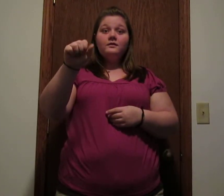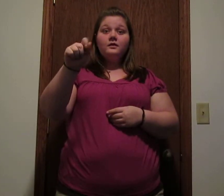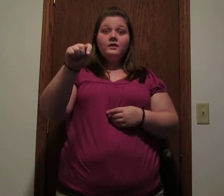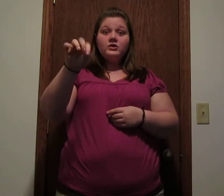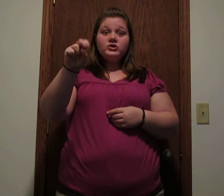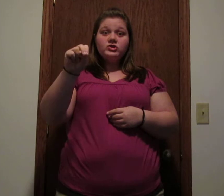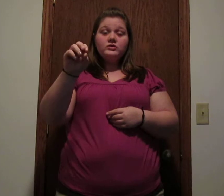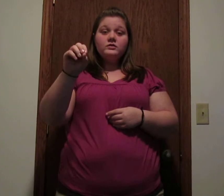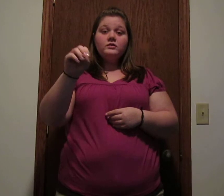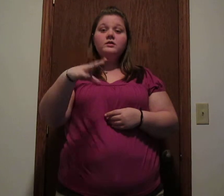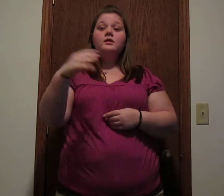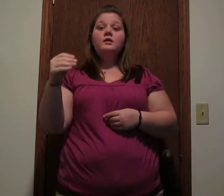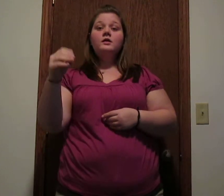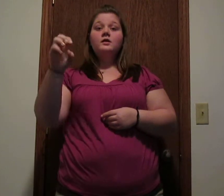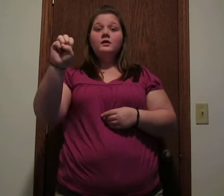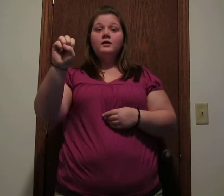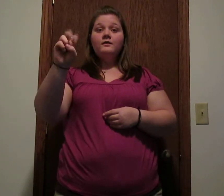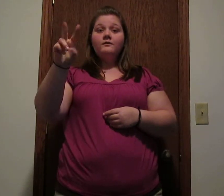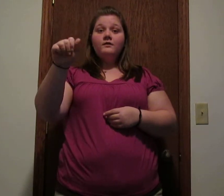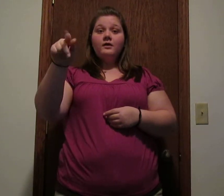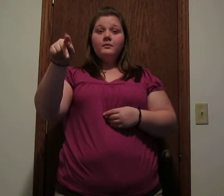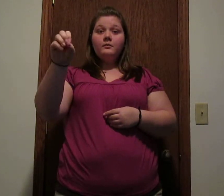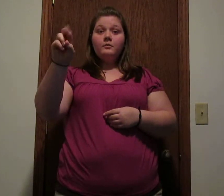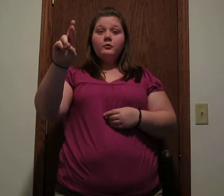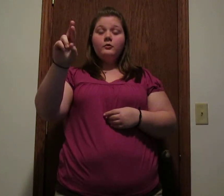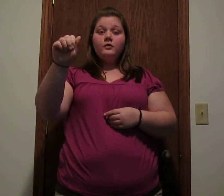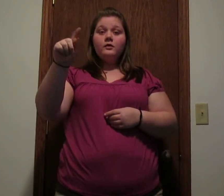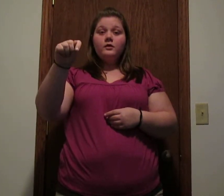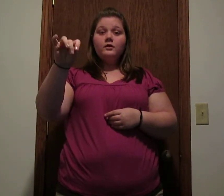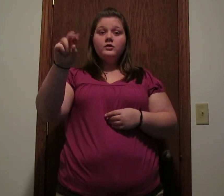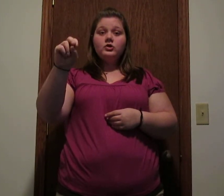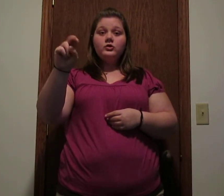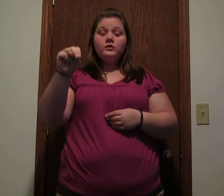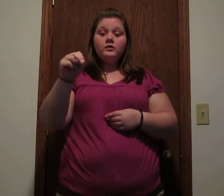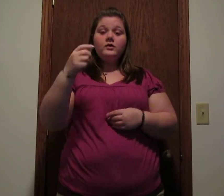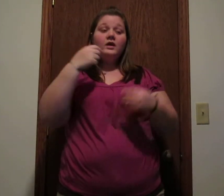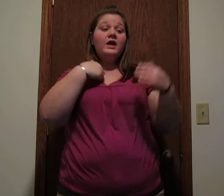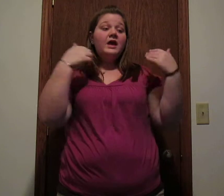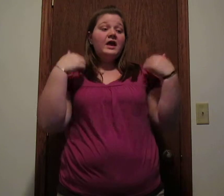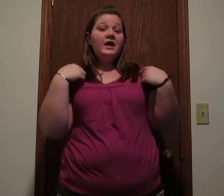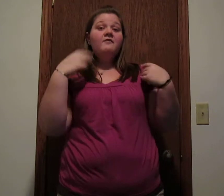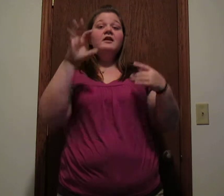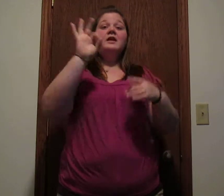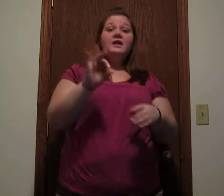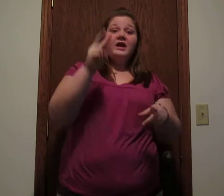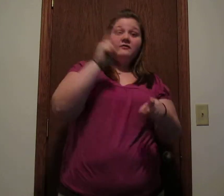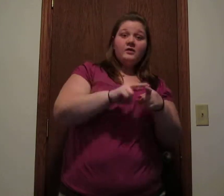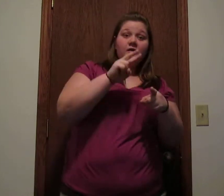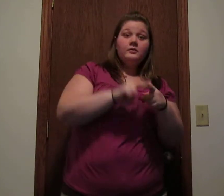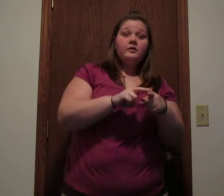thing you do is in your notebooks, I've got, I believe, 9 vocabulary words that we need to make sure that we know for sure and get those in. So